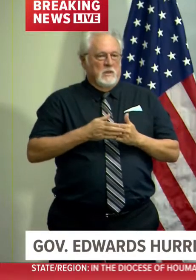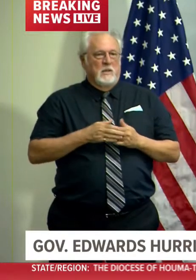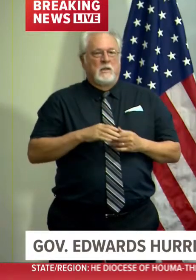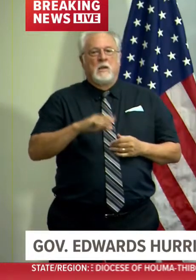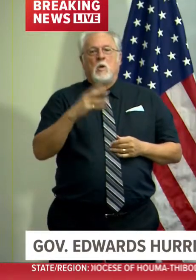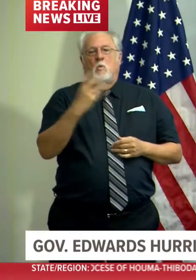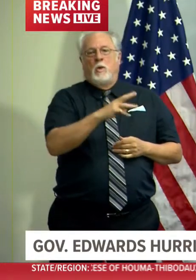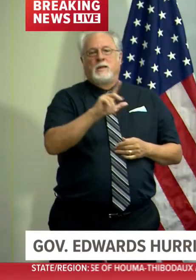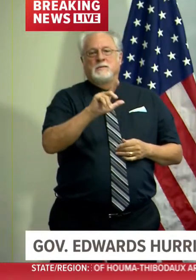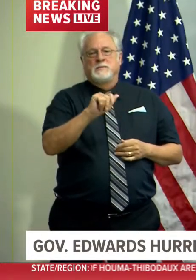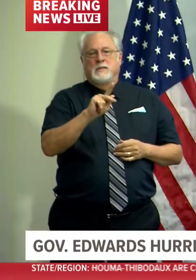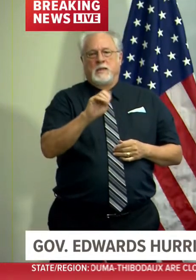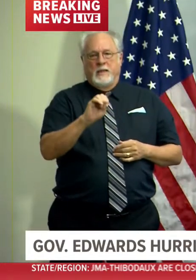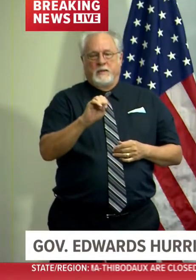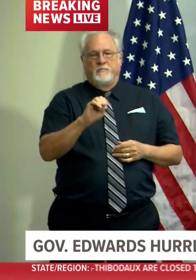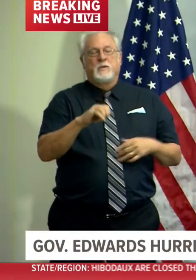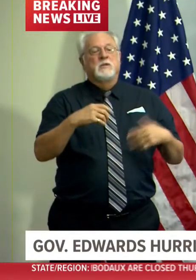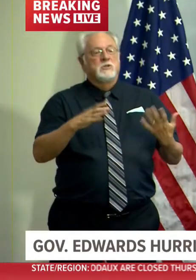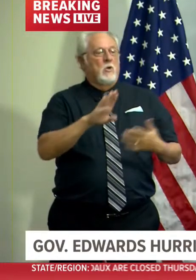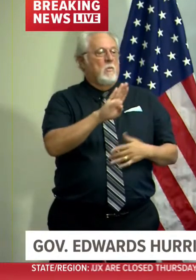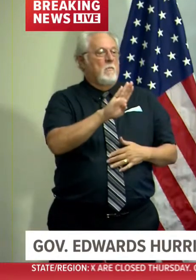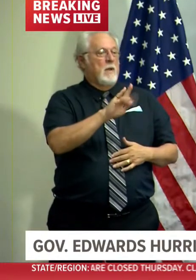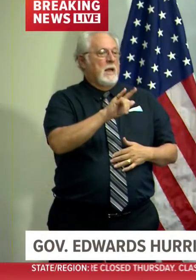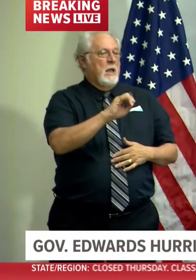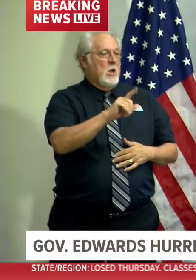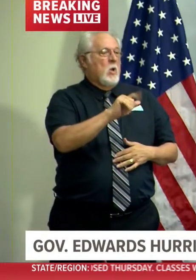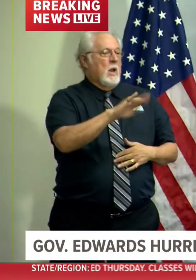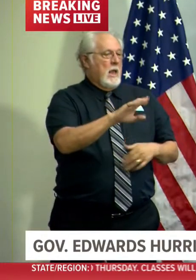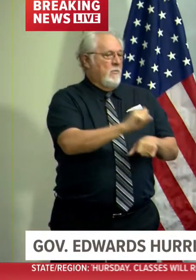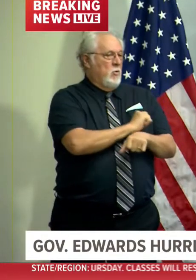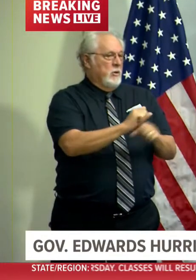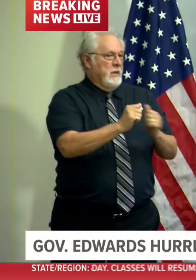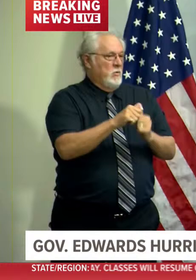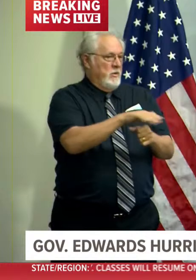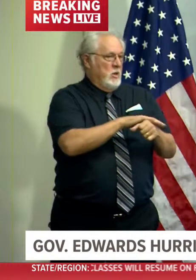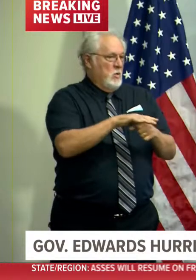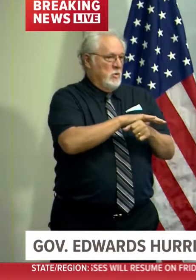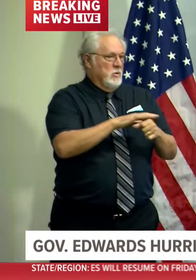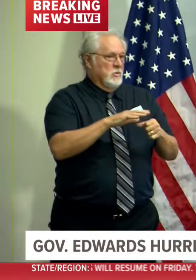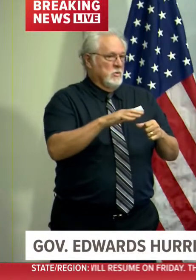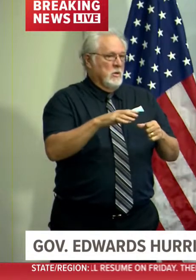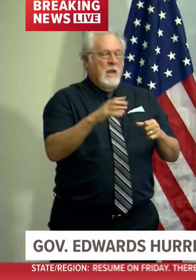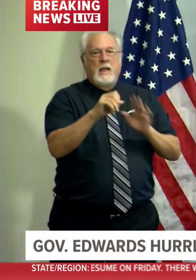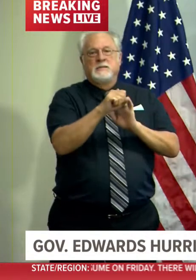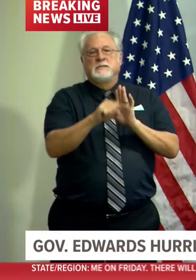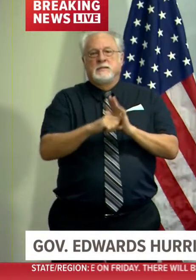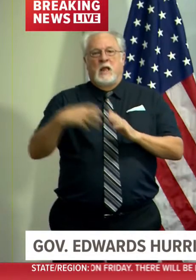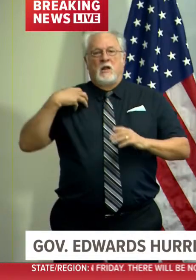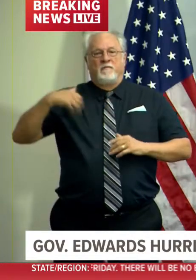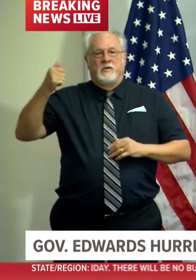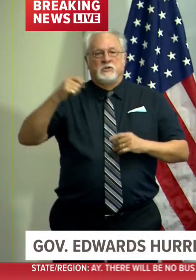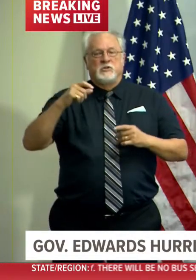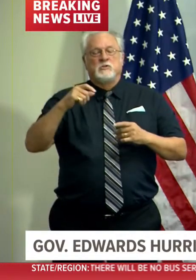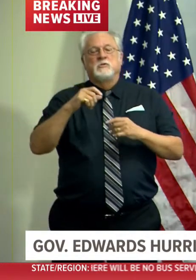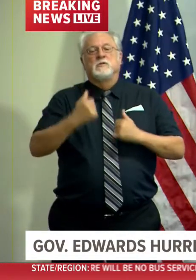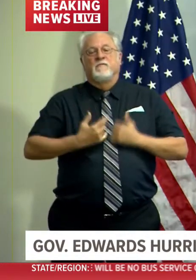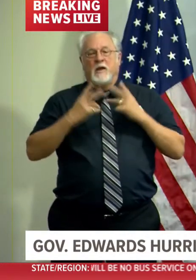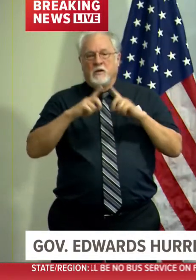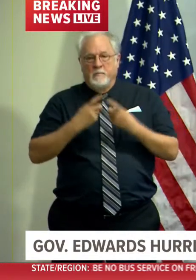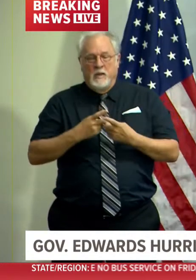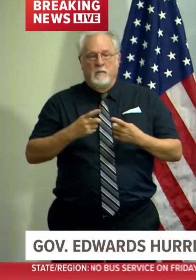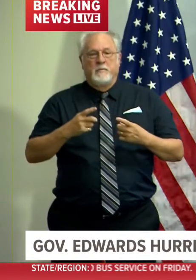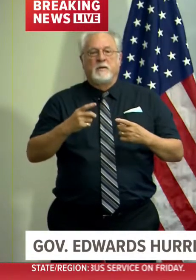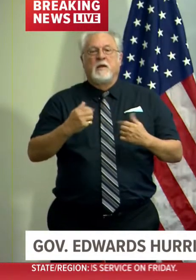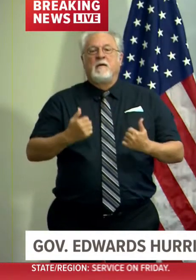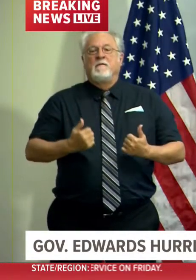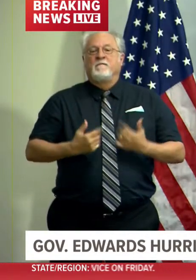town of Westlake. So BioLab is working with local and state officials, to include fire departments, the state fire